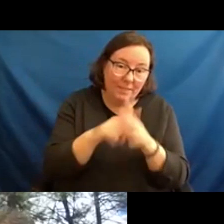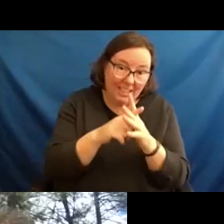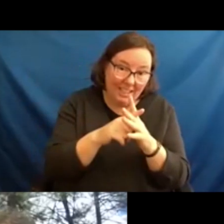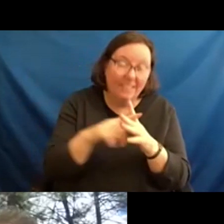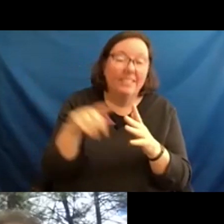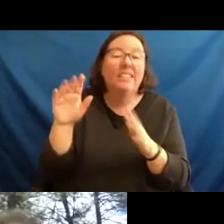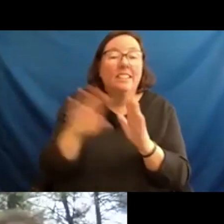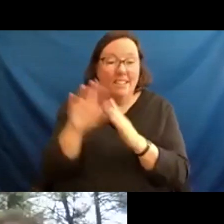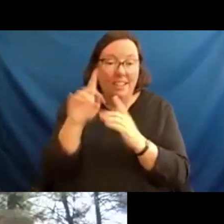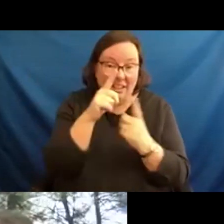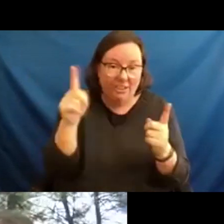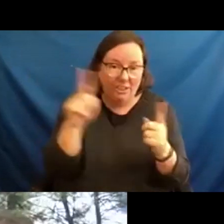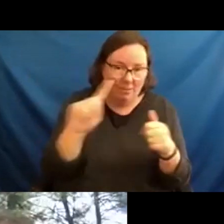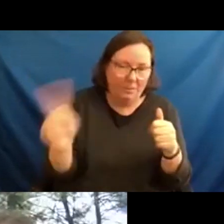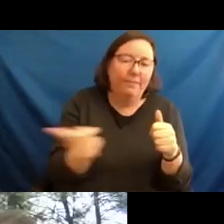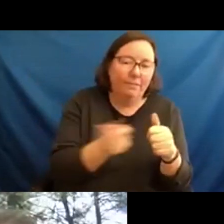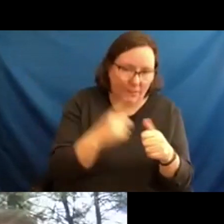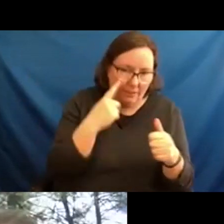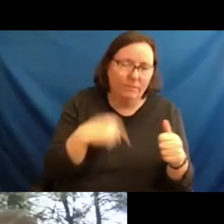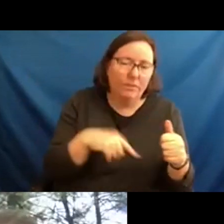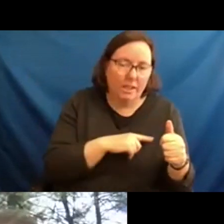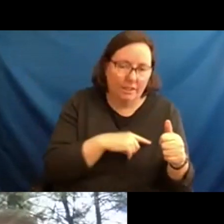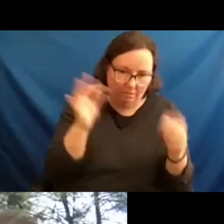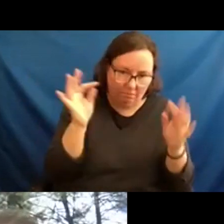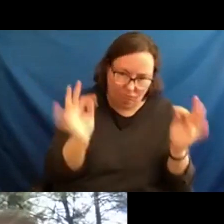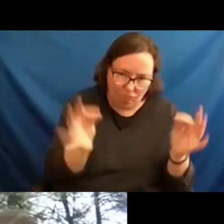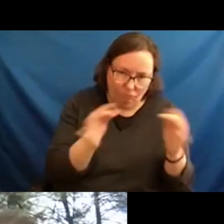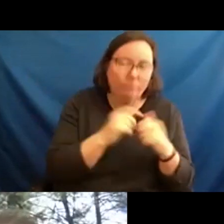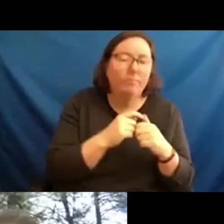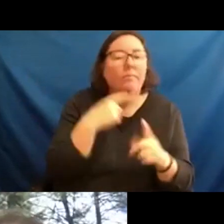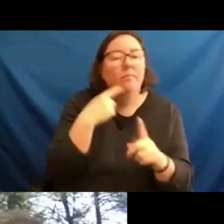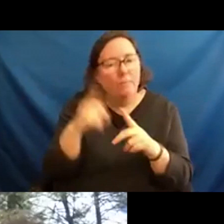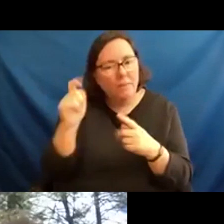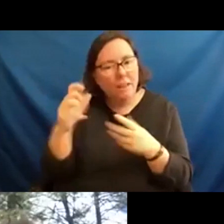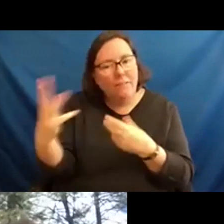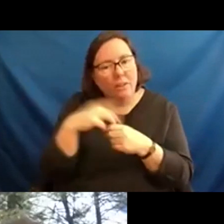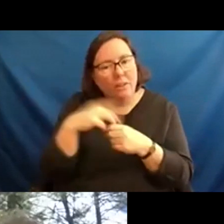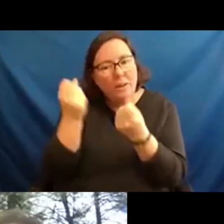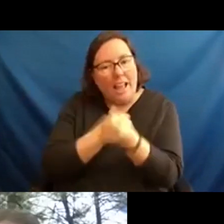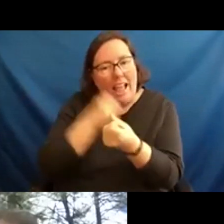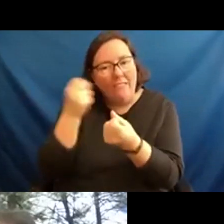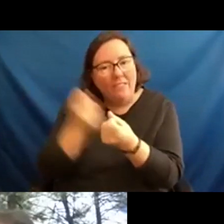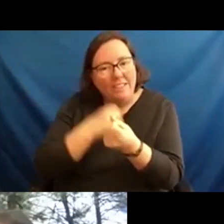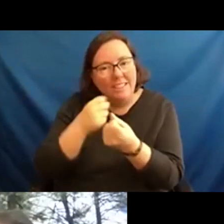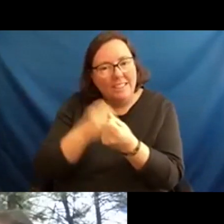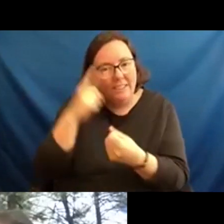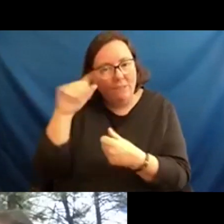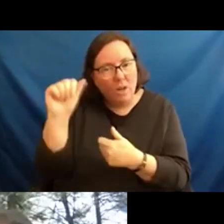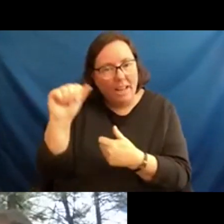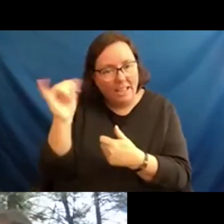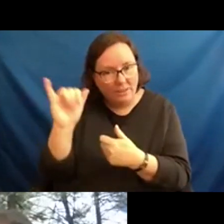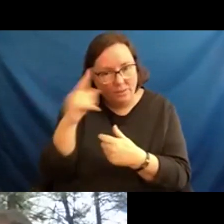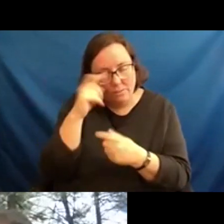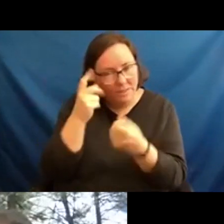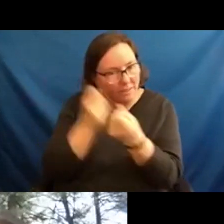achievement must always come first. But we also have to include advocacy because students must advocate